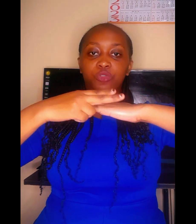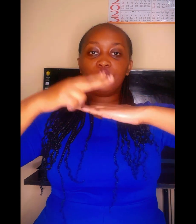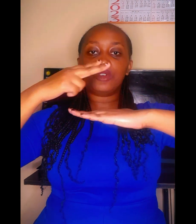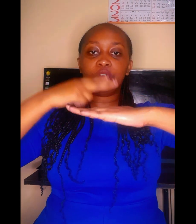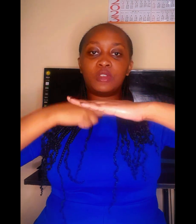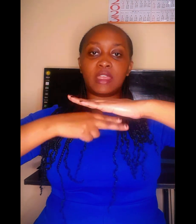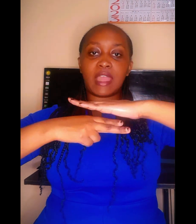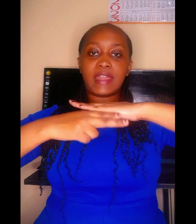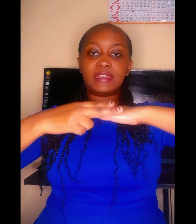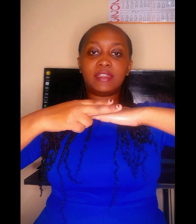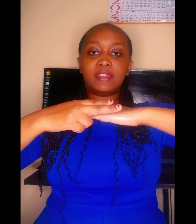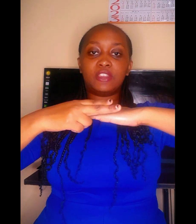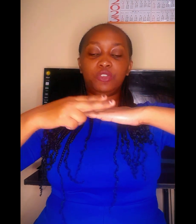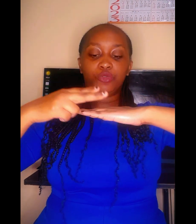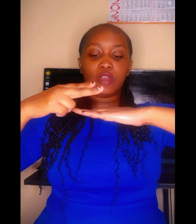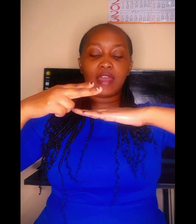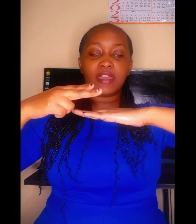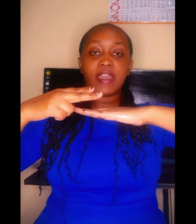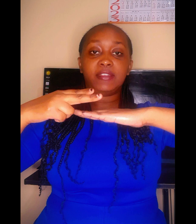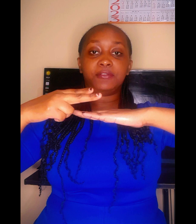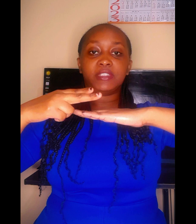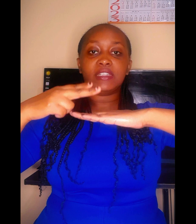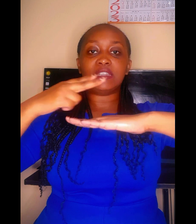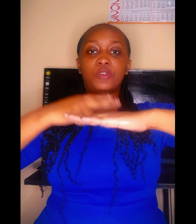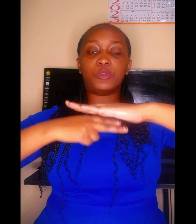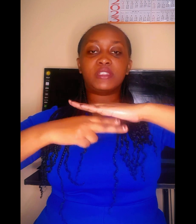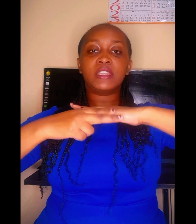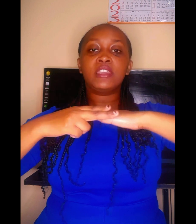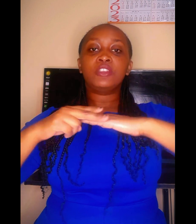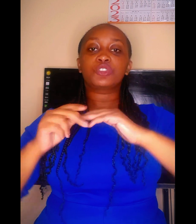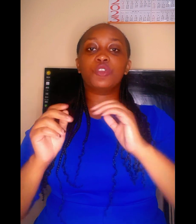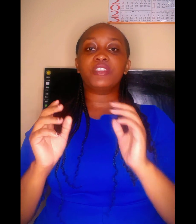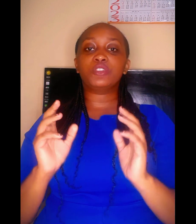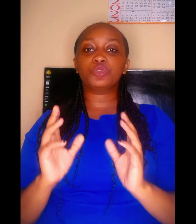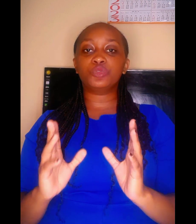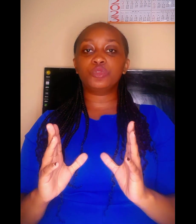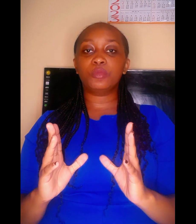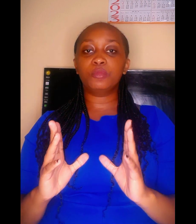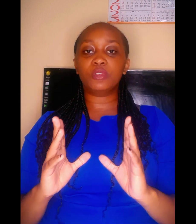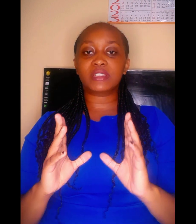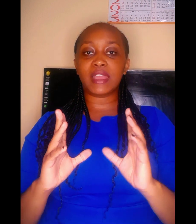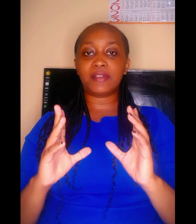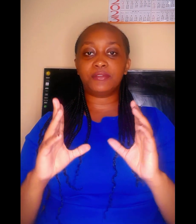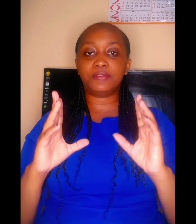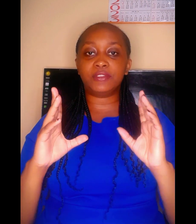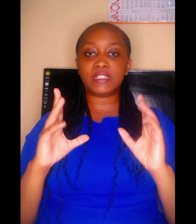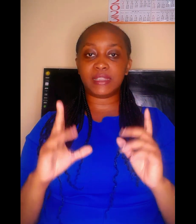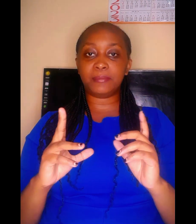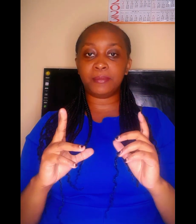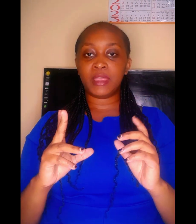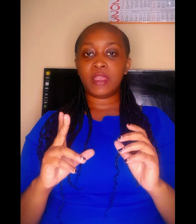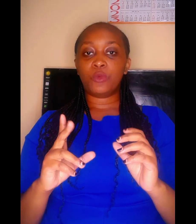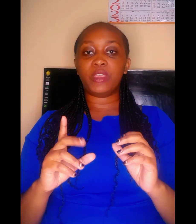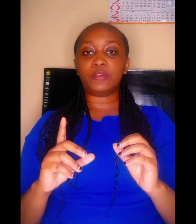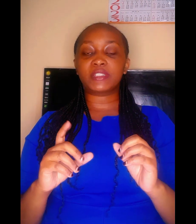go under your other hand facing downwards. So the two books have same way of